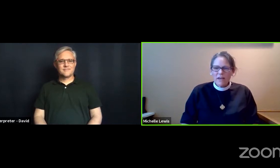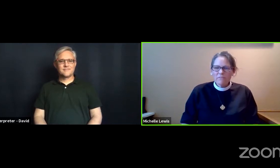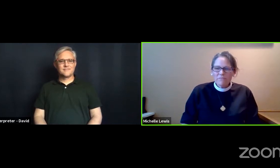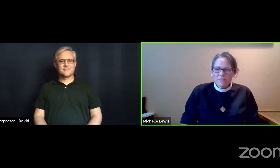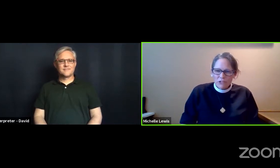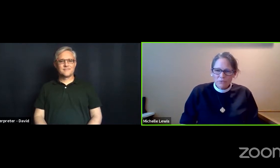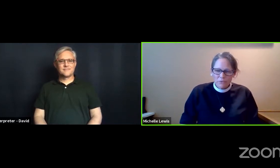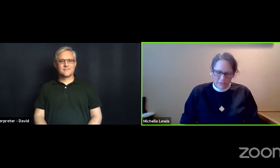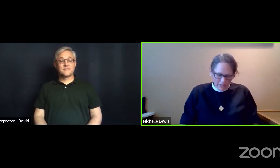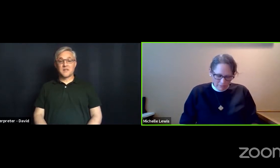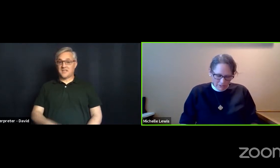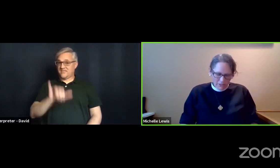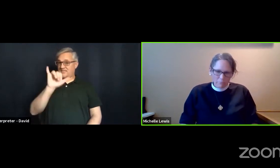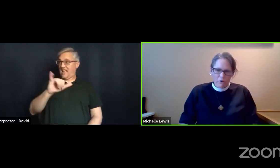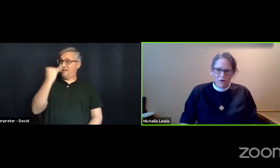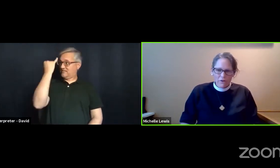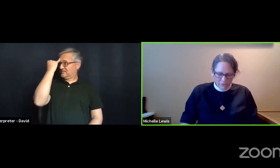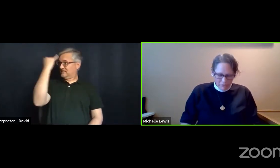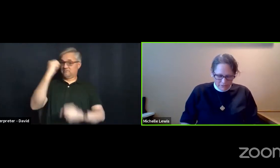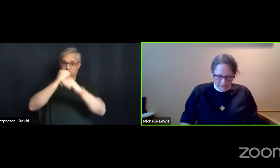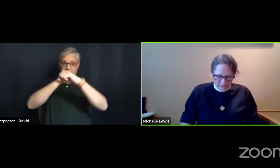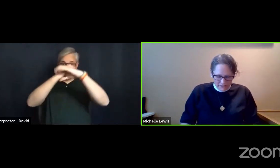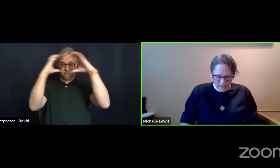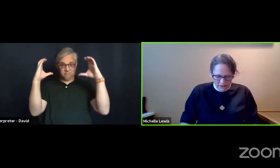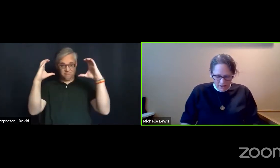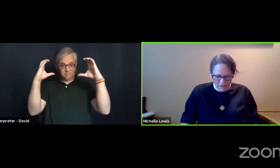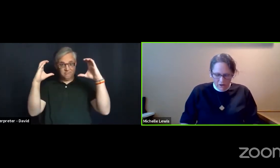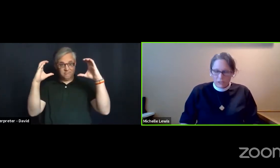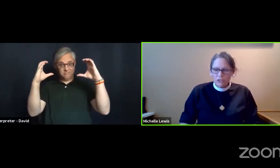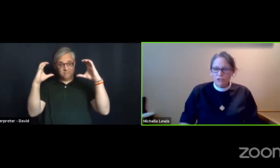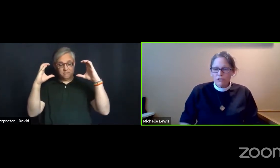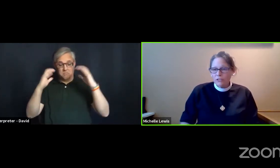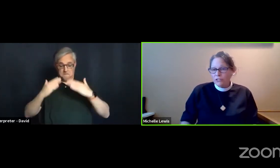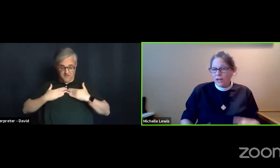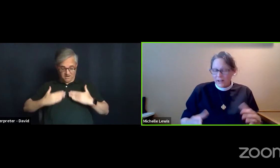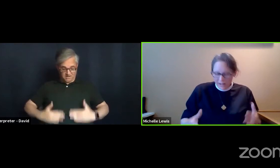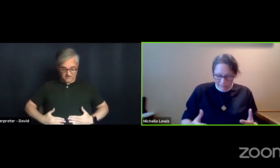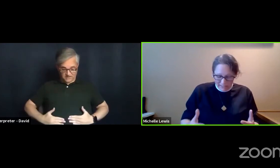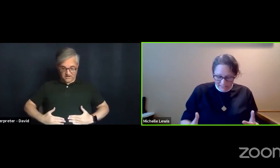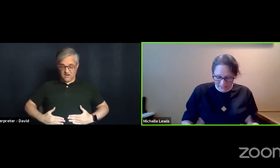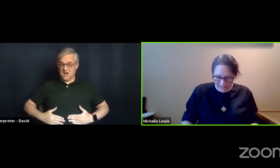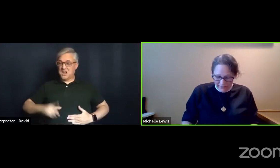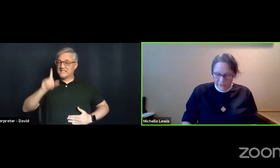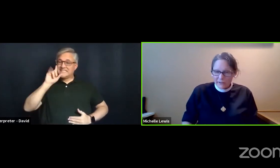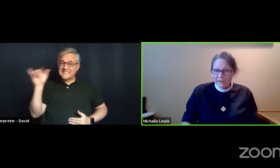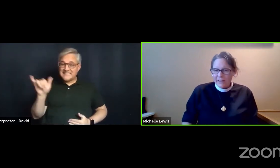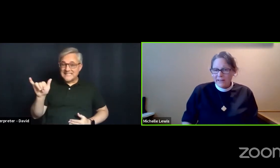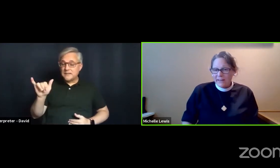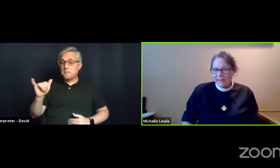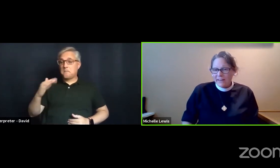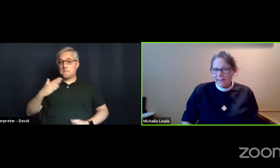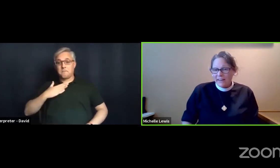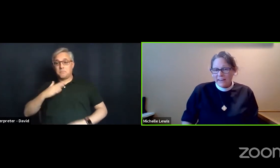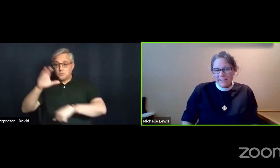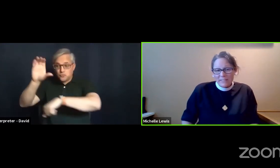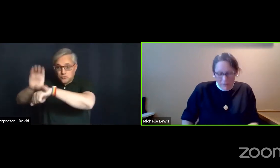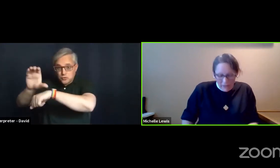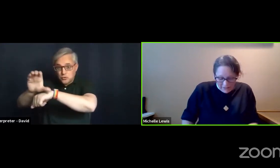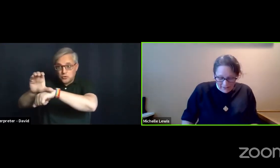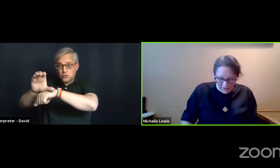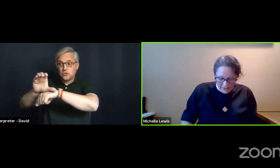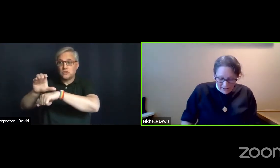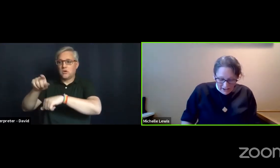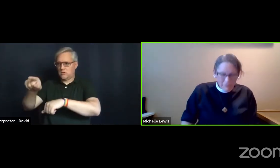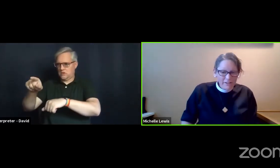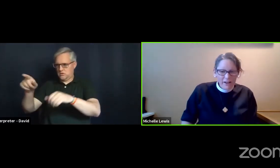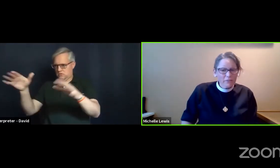So that visual image that Paul uses of our church coming together and